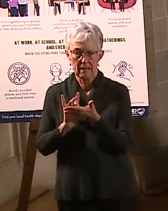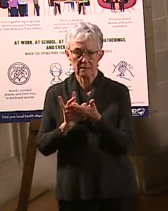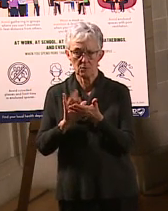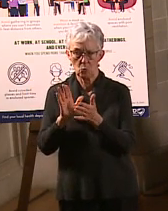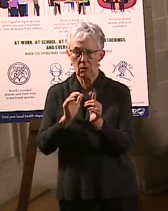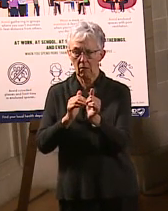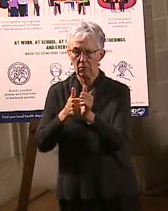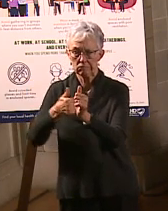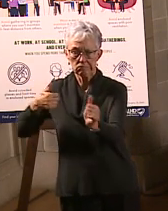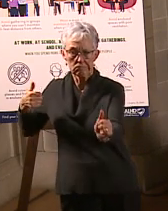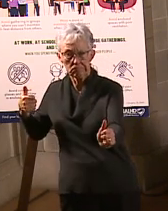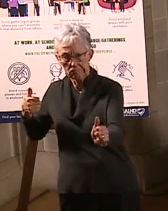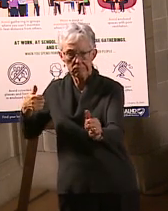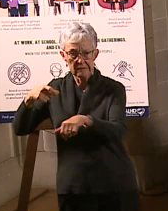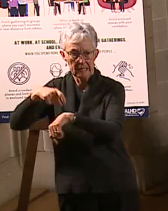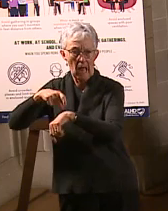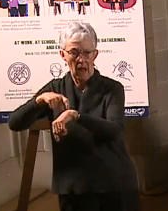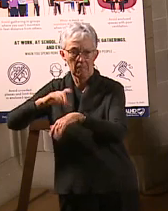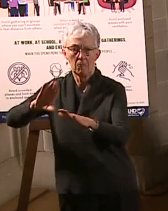information that anything's been slowed down.